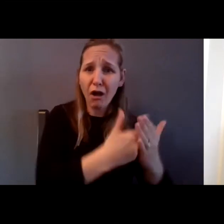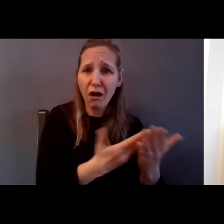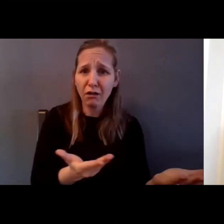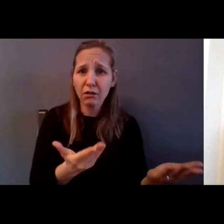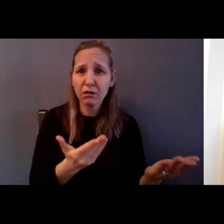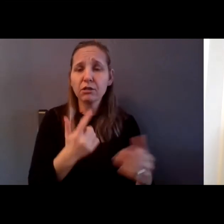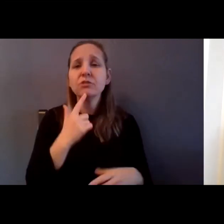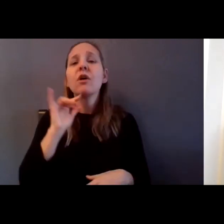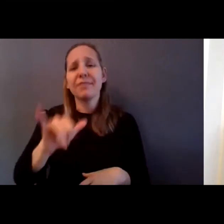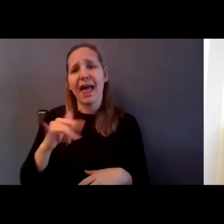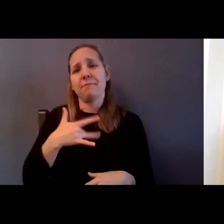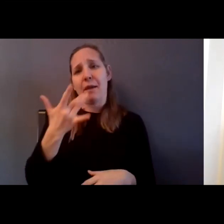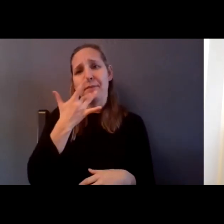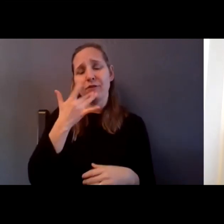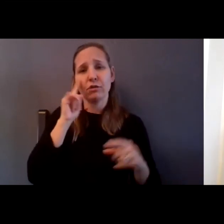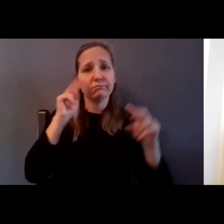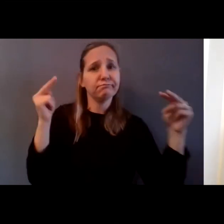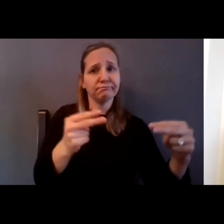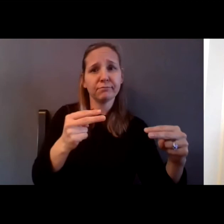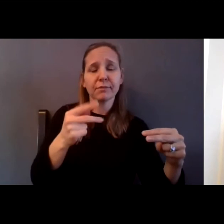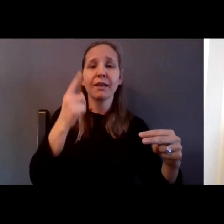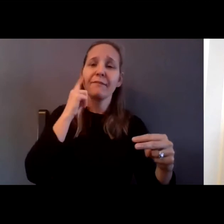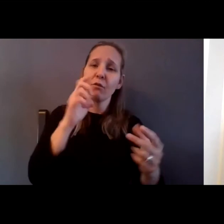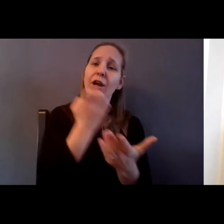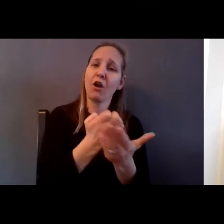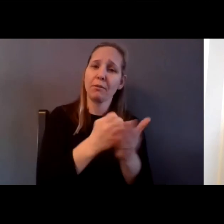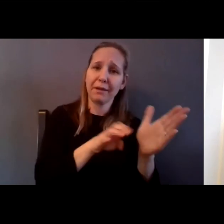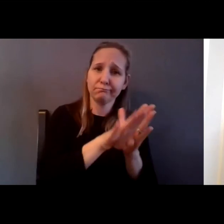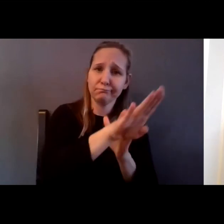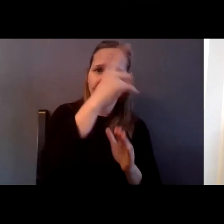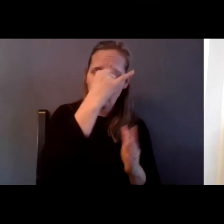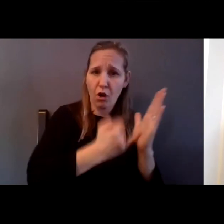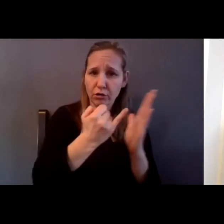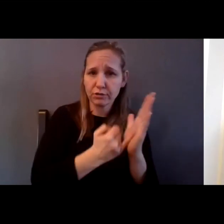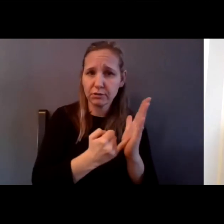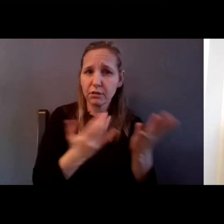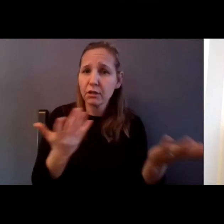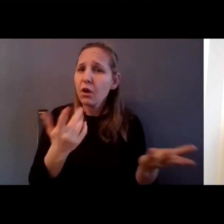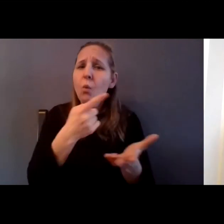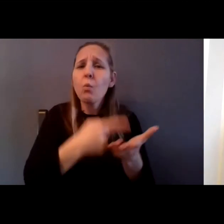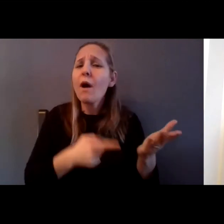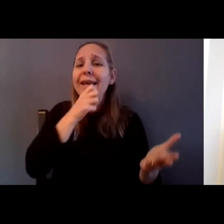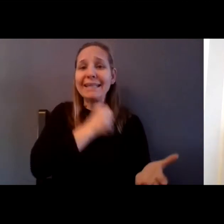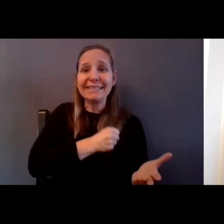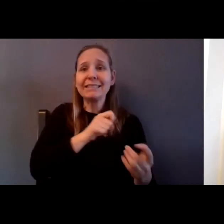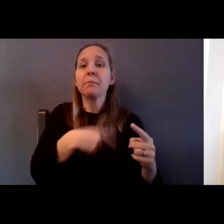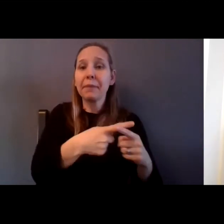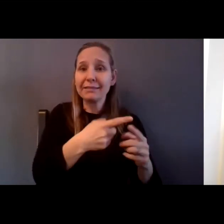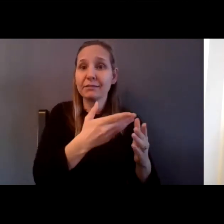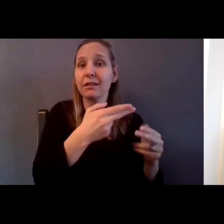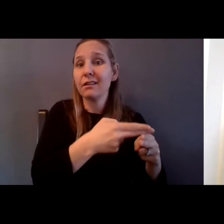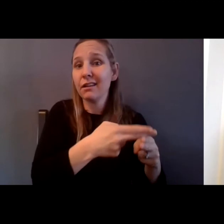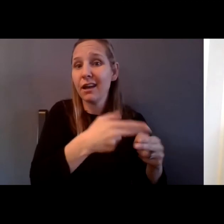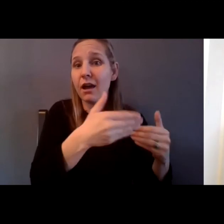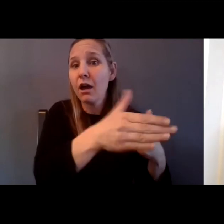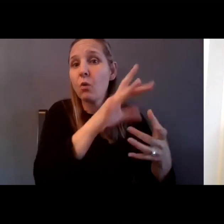preferred framing for evaluating local impact of the arts from a planning perspective. What existing and emergent relationships are made possible through arts